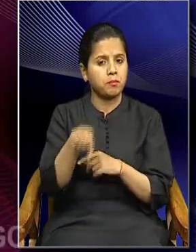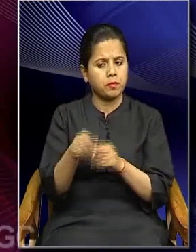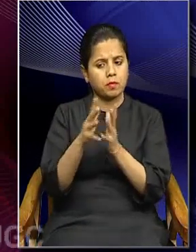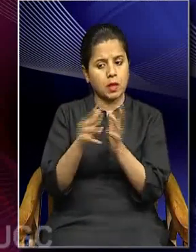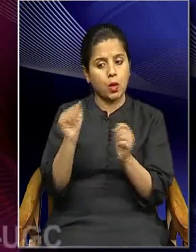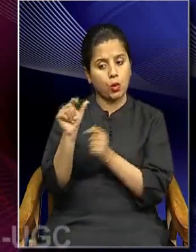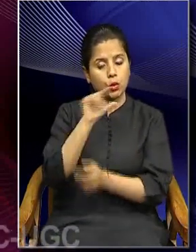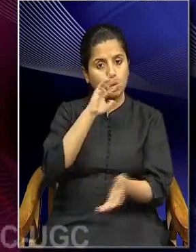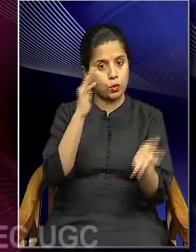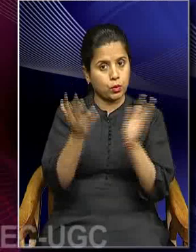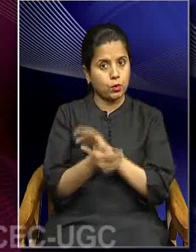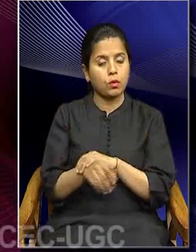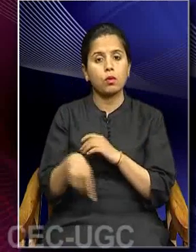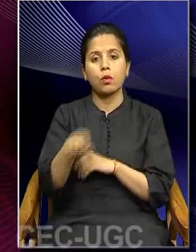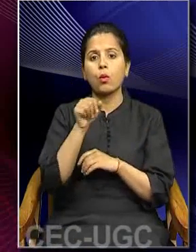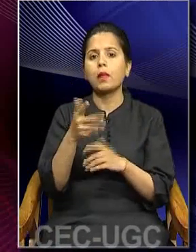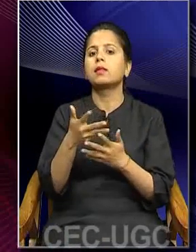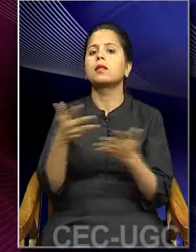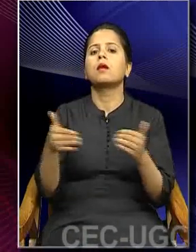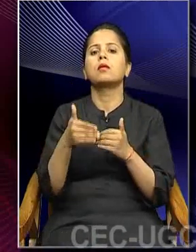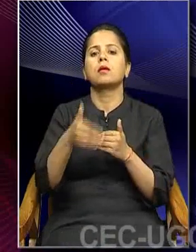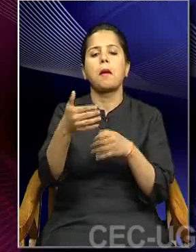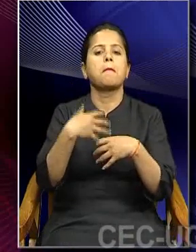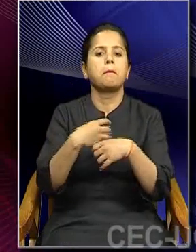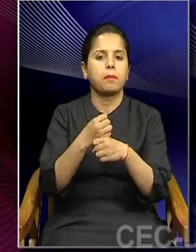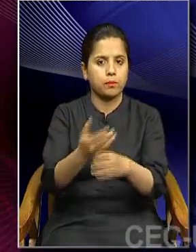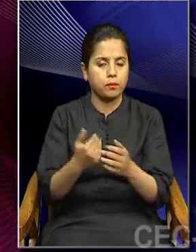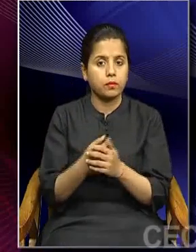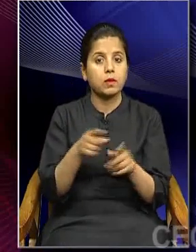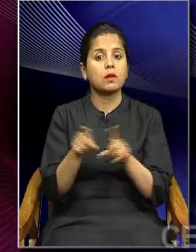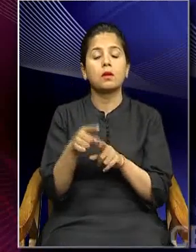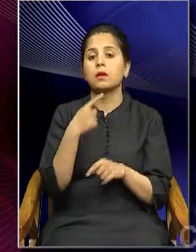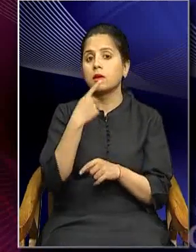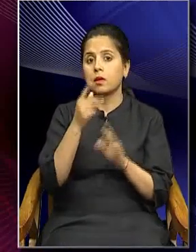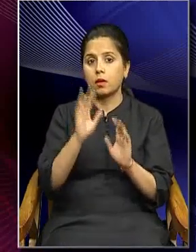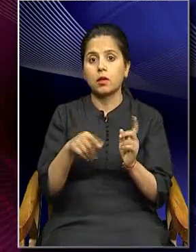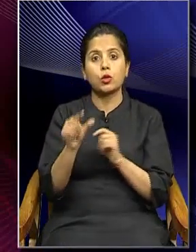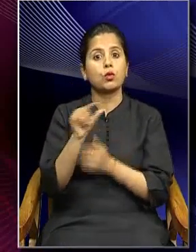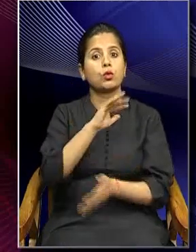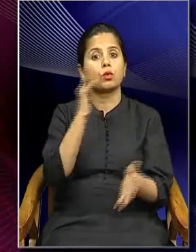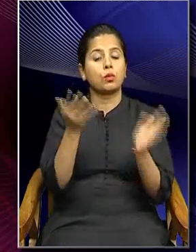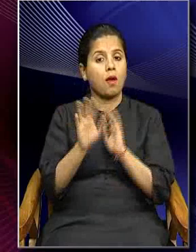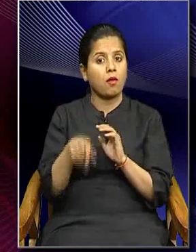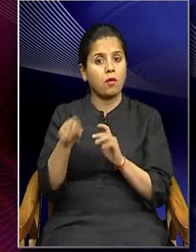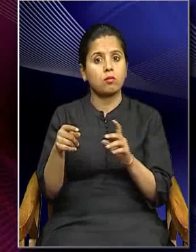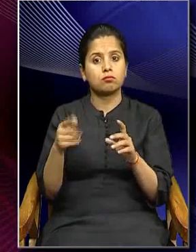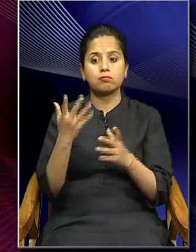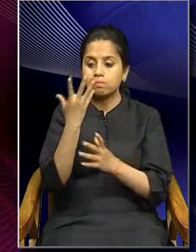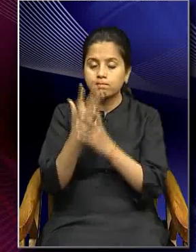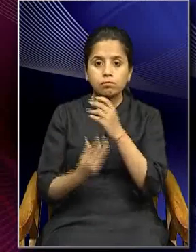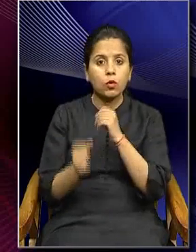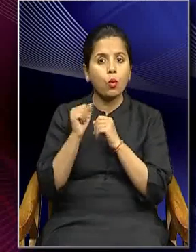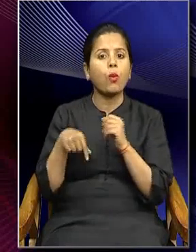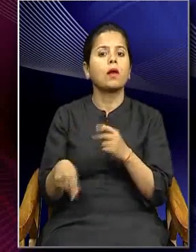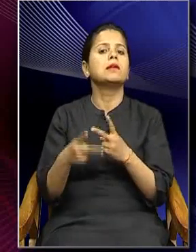the universe and its subsequent creation. And he also says that when universals lack their instances in